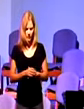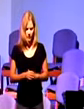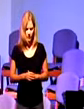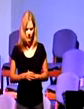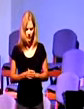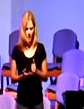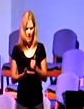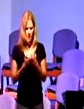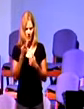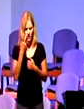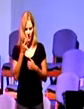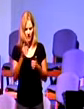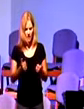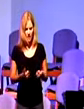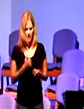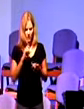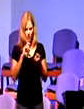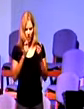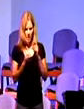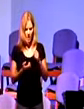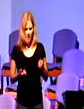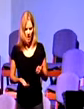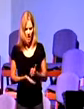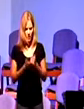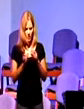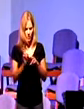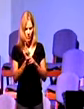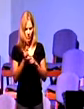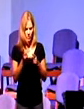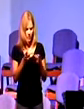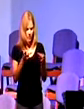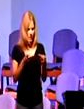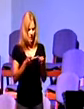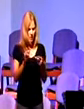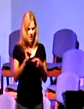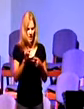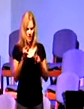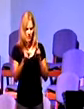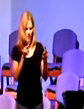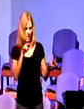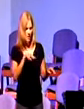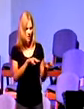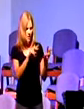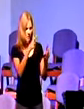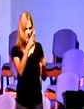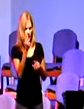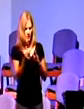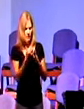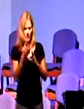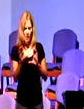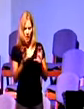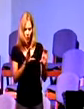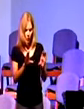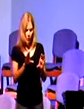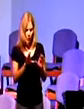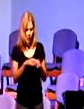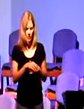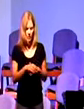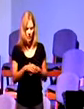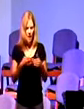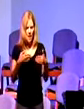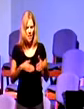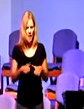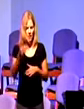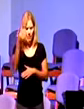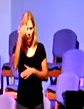So help them to see lives change. Help them to use their position as people looked up to because of something they do, Lord, and let